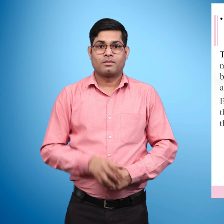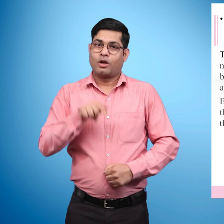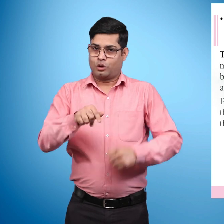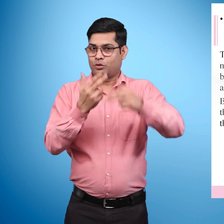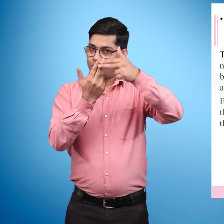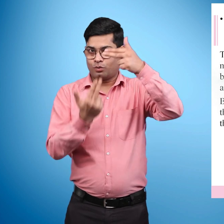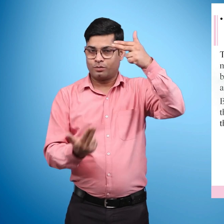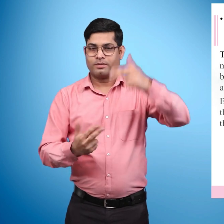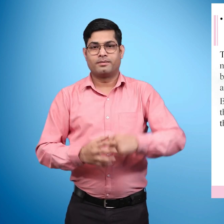Now the next part of the story.